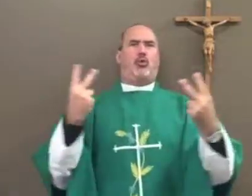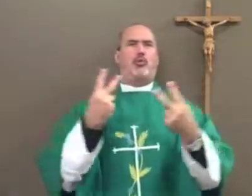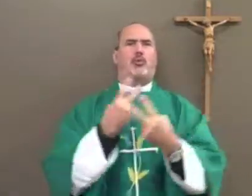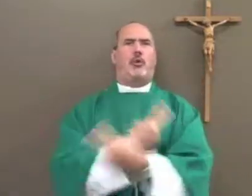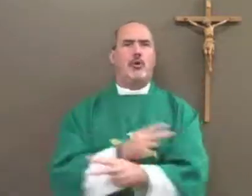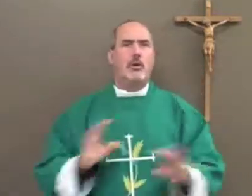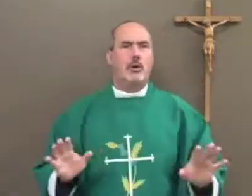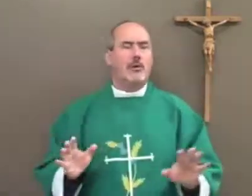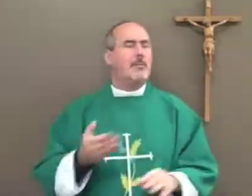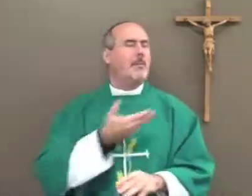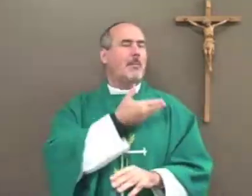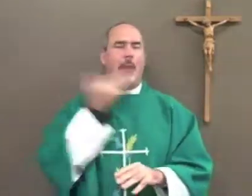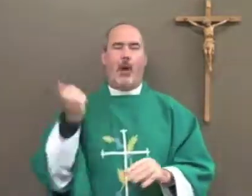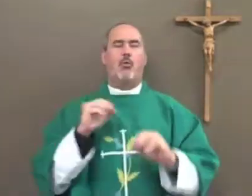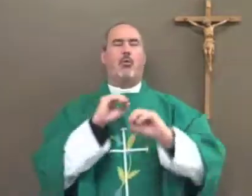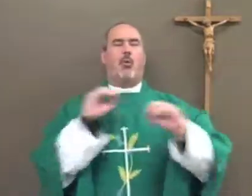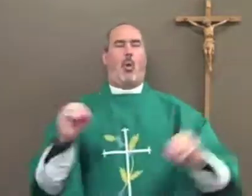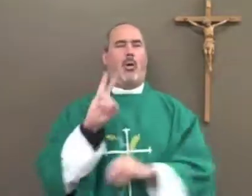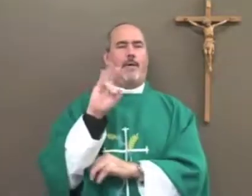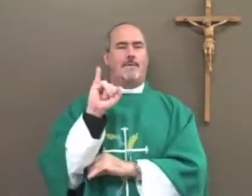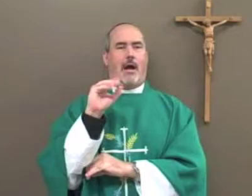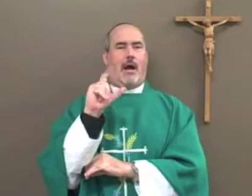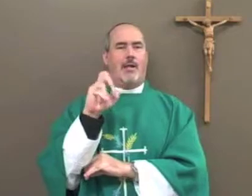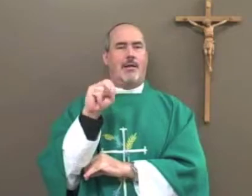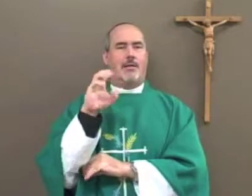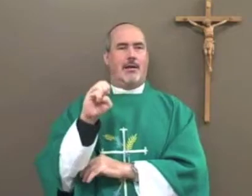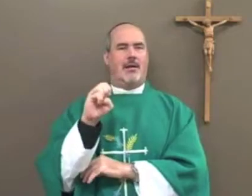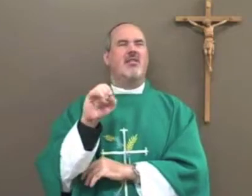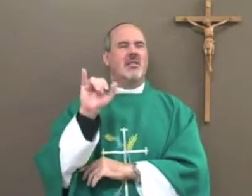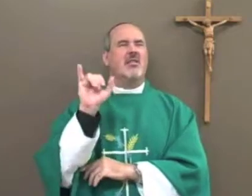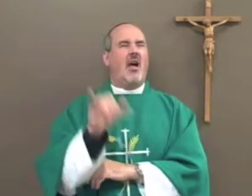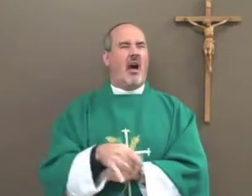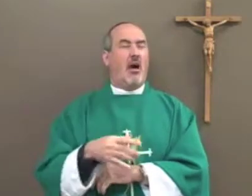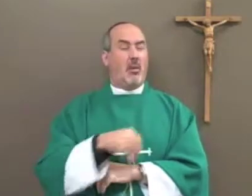and forth, and it would have escalated and become even worse.